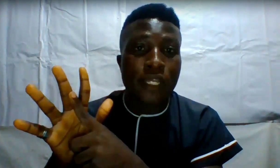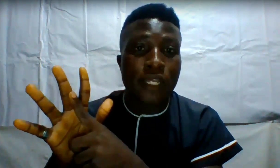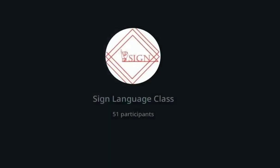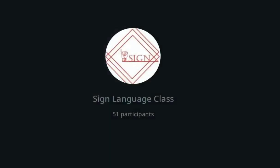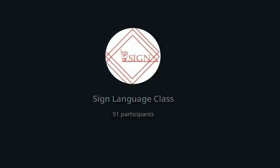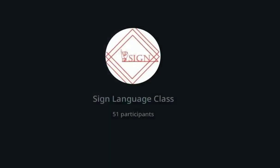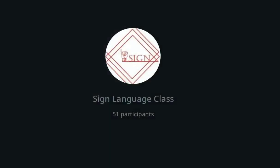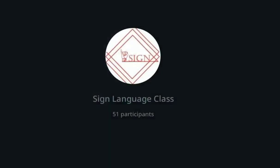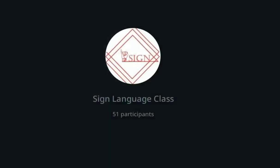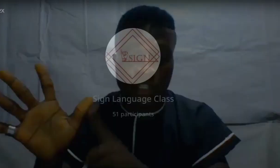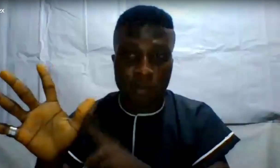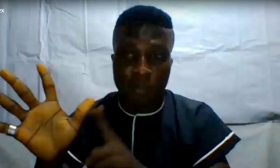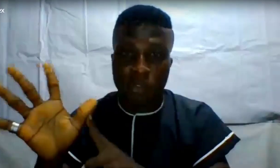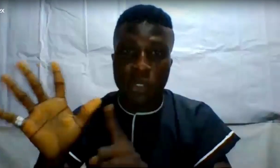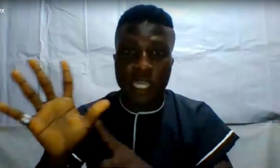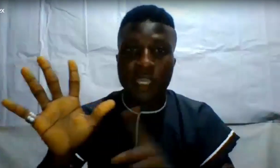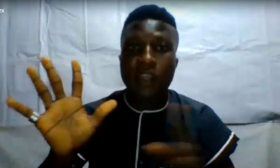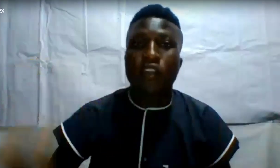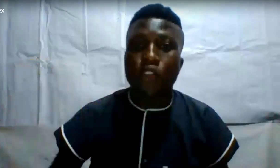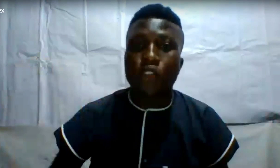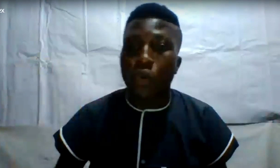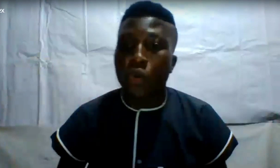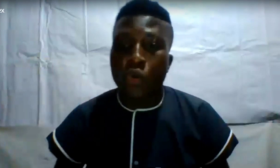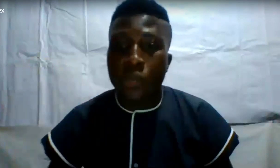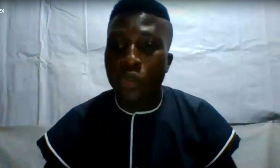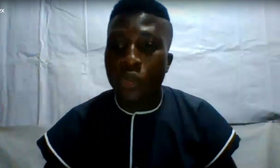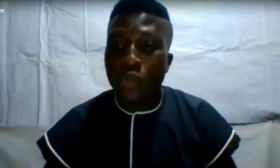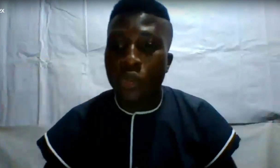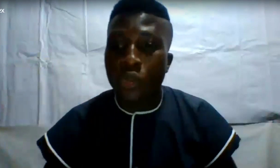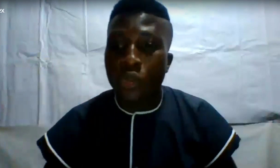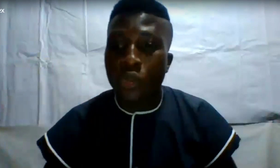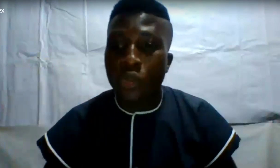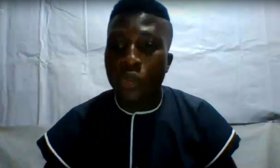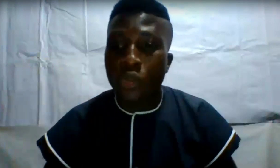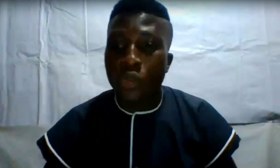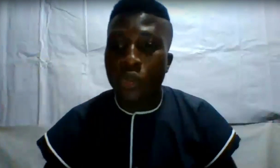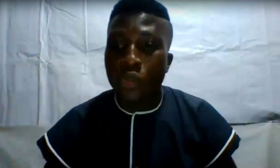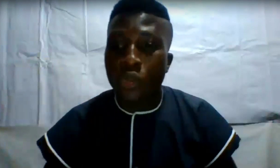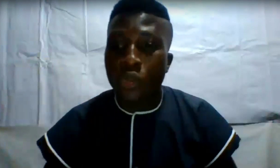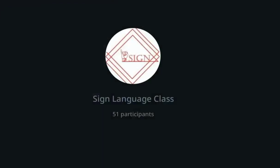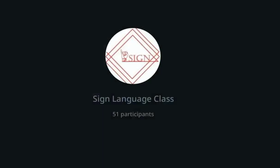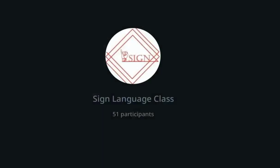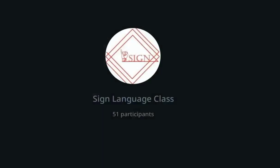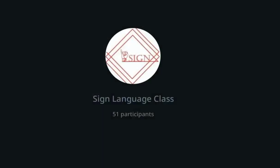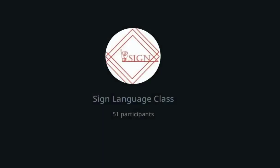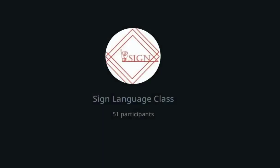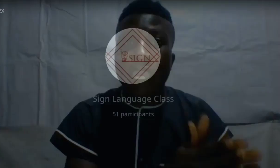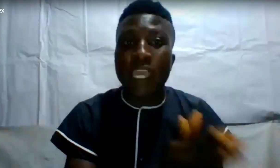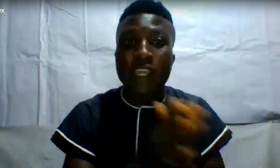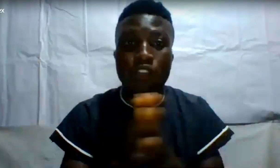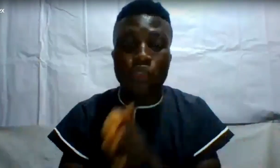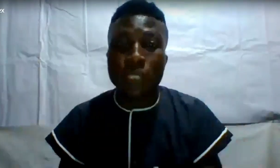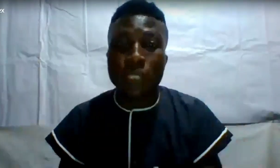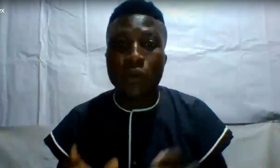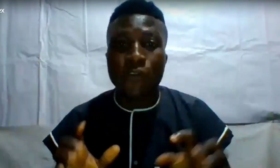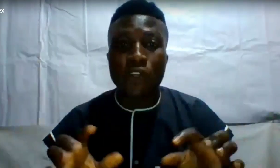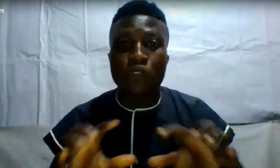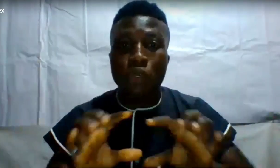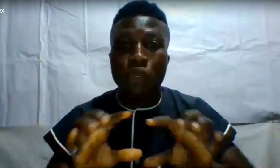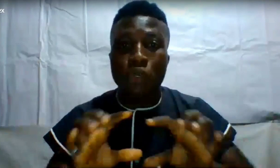finger, and the thumb. Okay, so we're going to be starting the alphabet now, A to Z. But first, we're going to